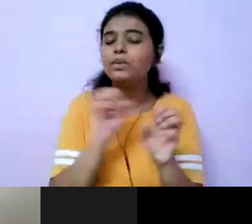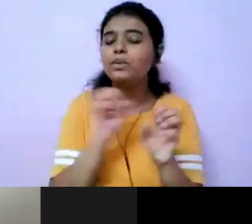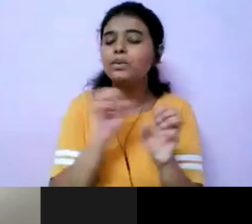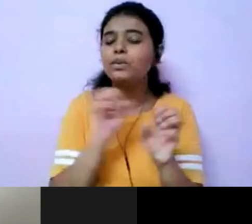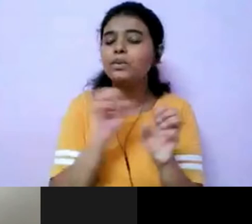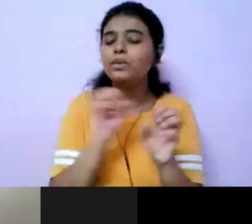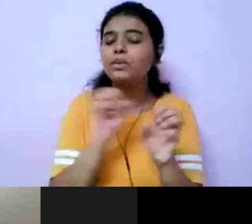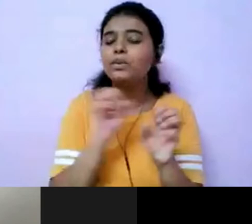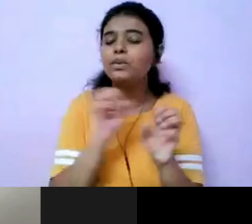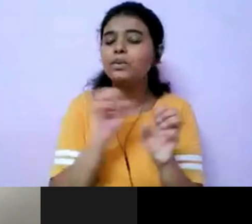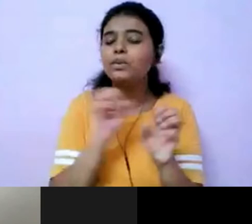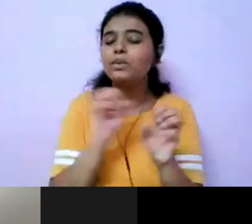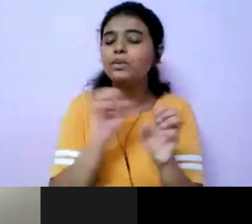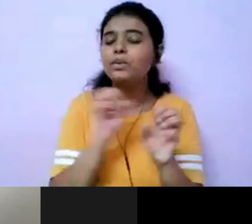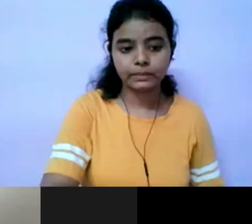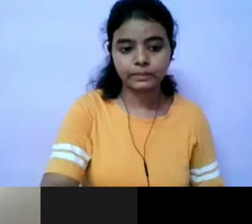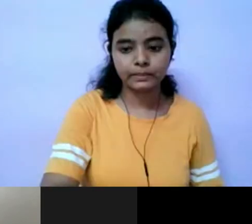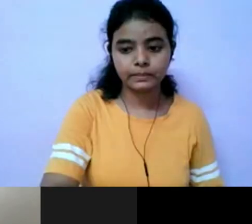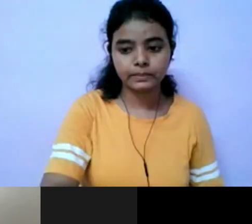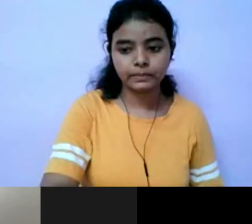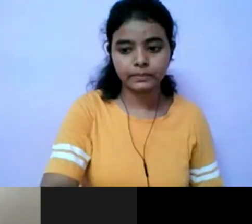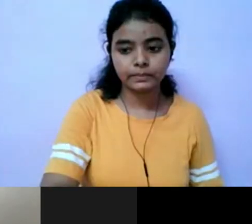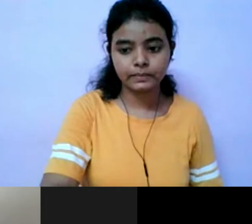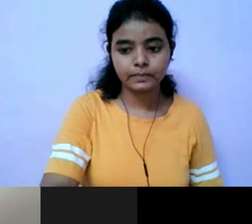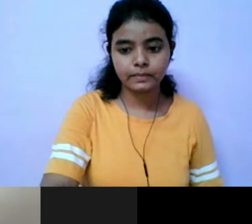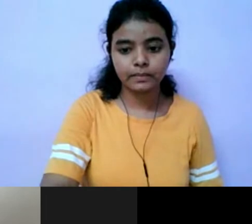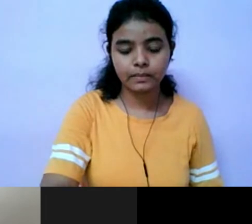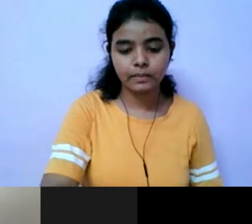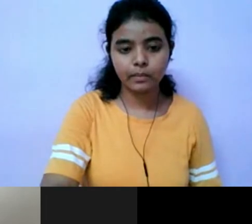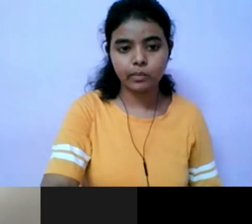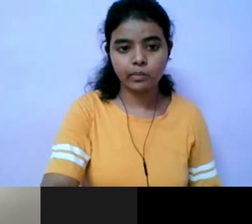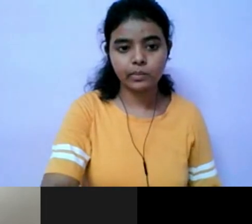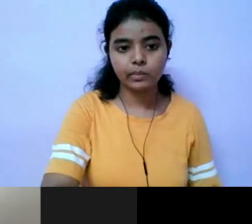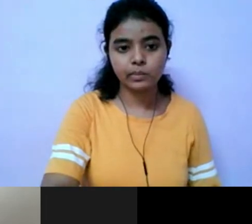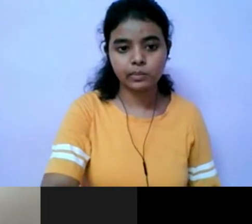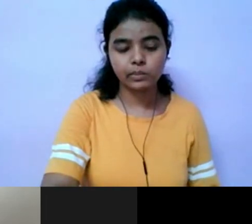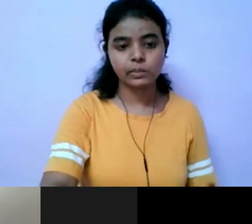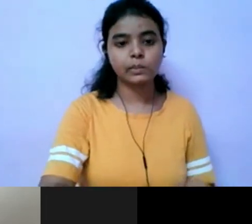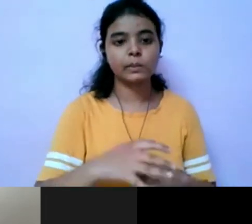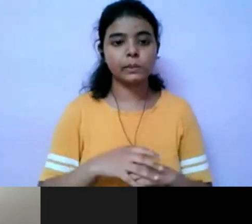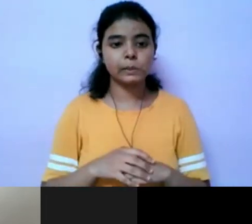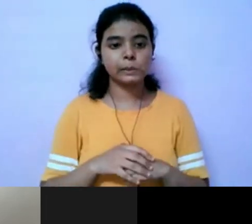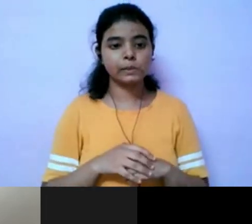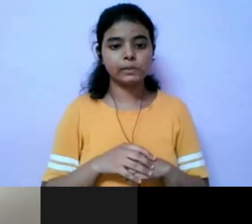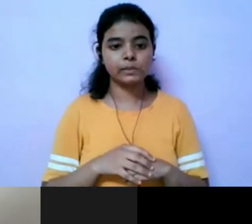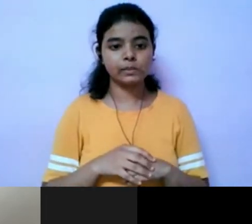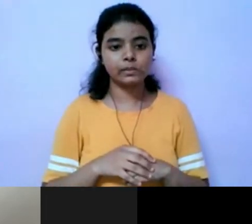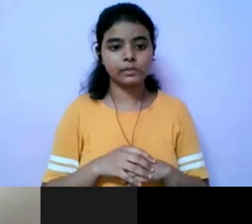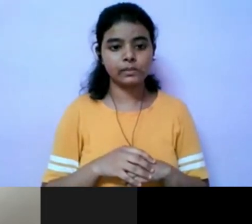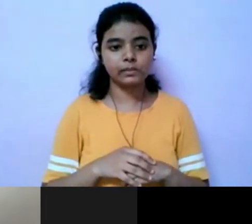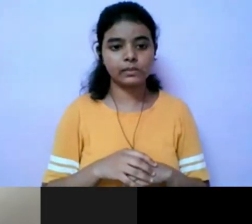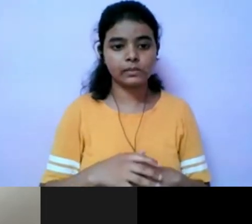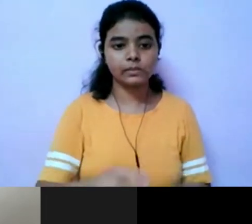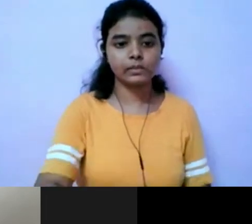all the time, pushing this idea that we are here, we belong, we are people you can